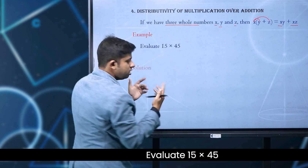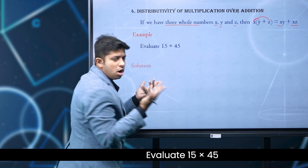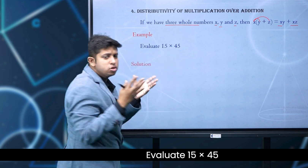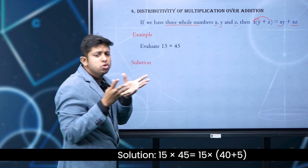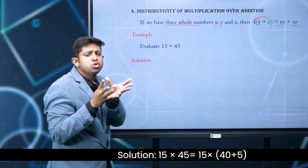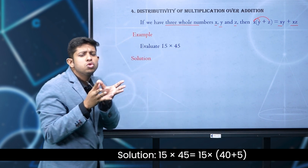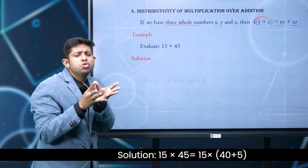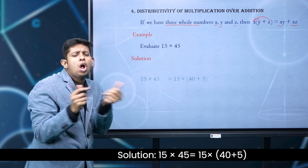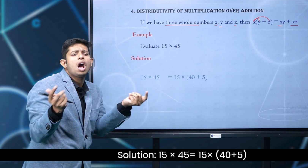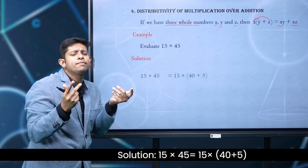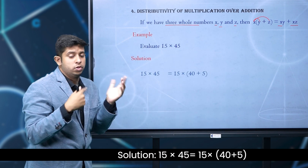Solution,